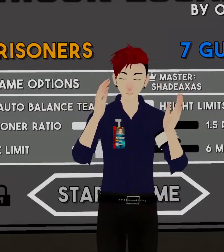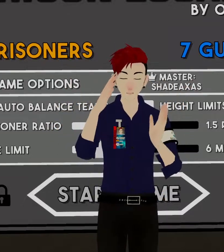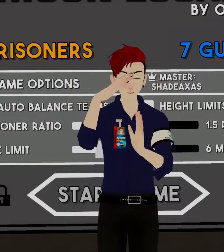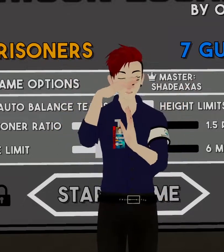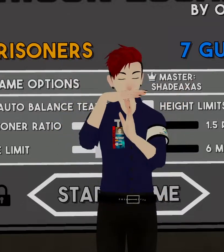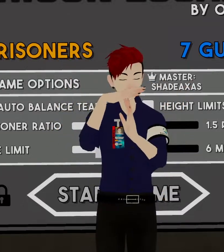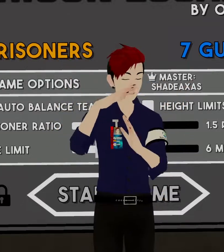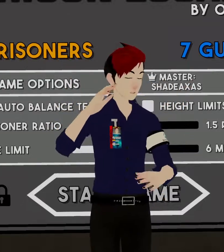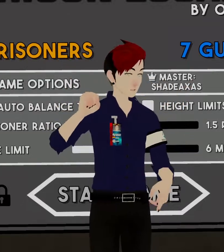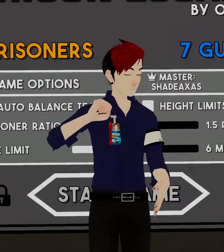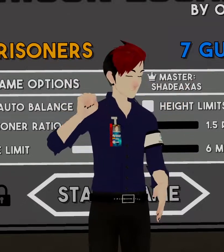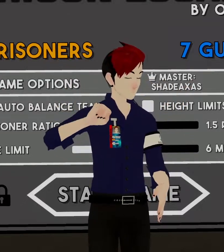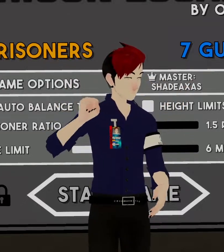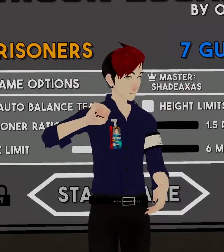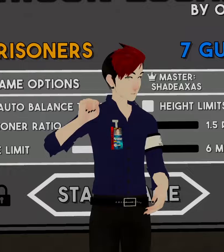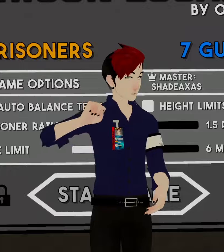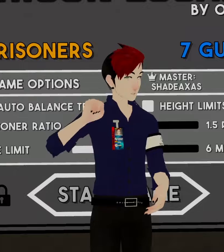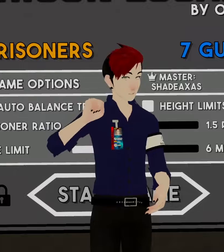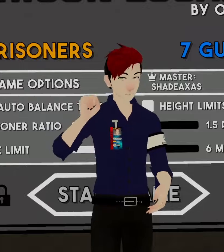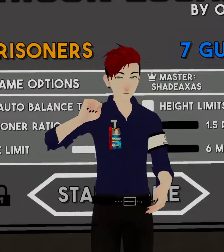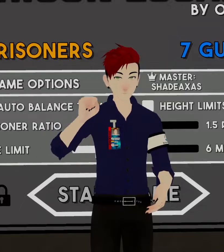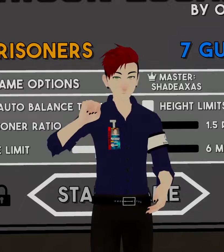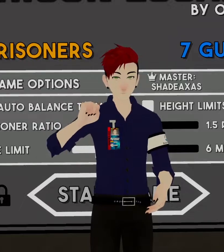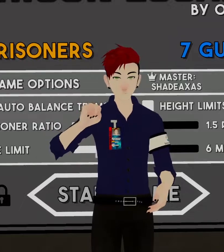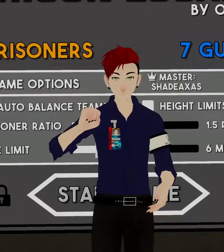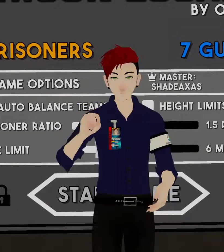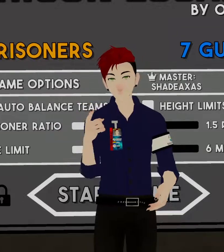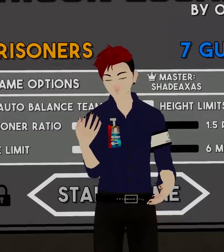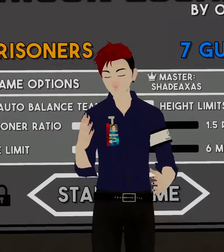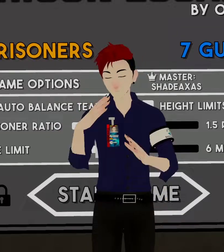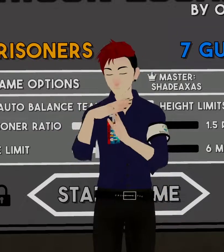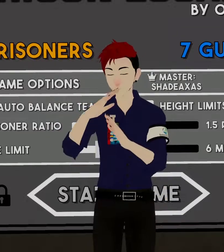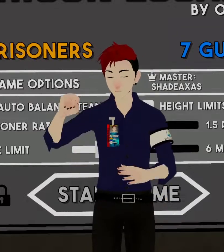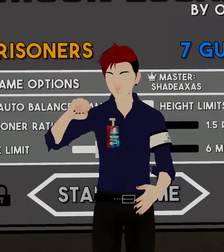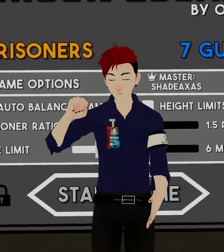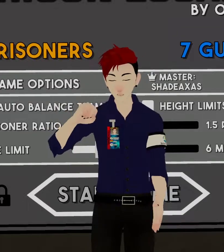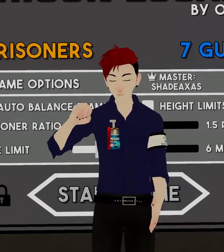you do T, shake your fist. So the bathroom.